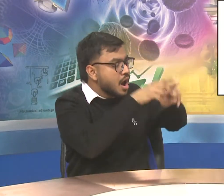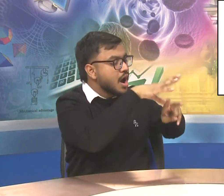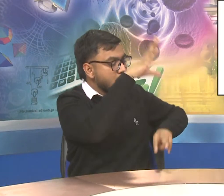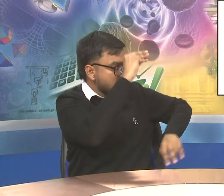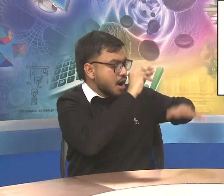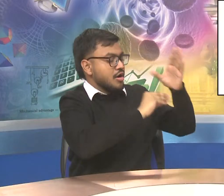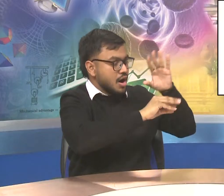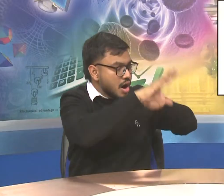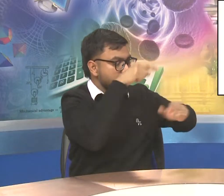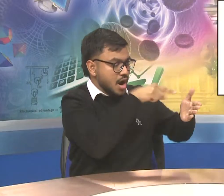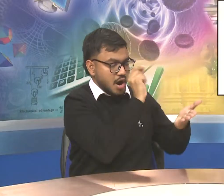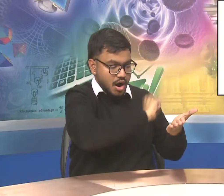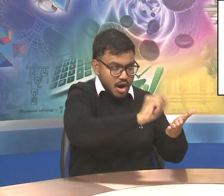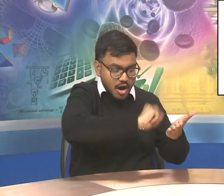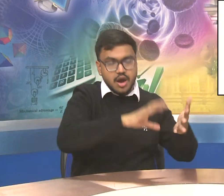the users.